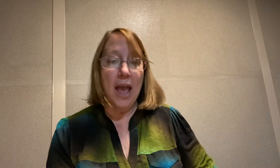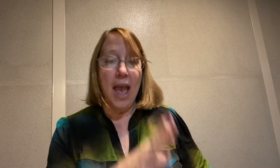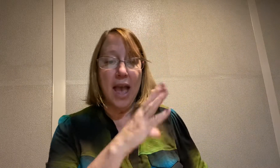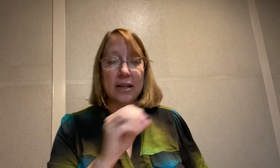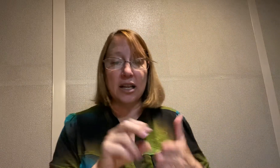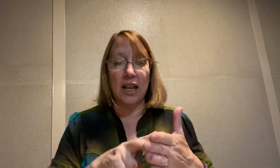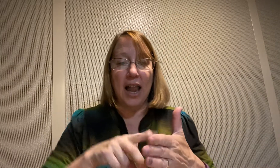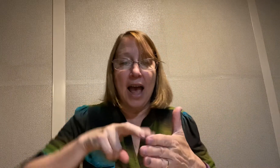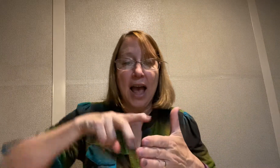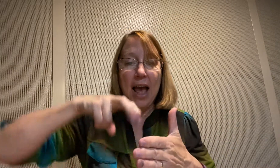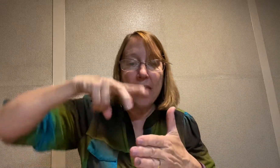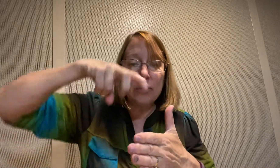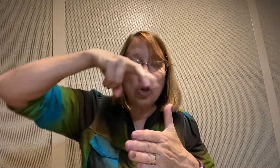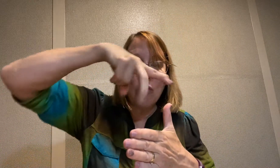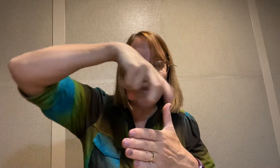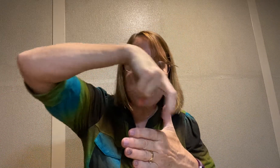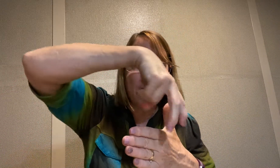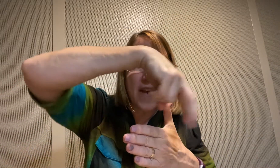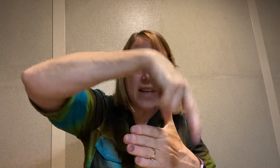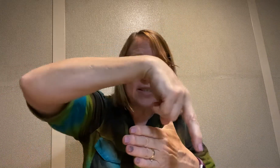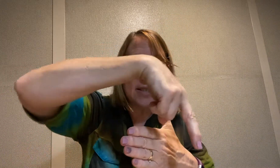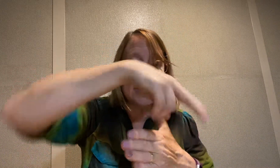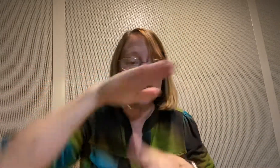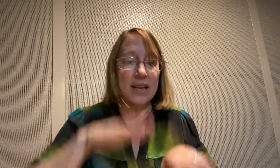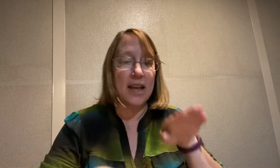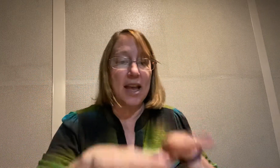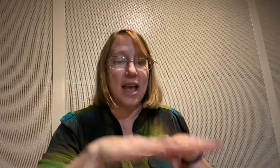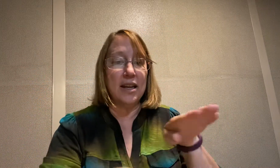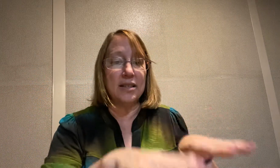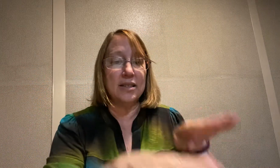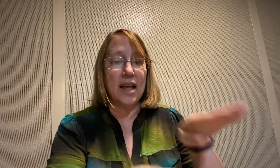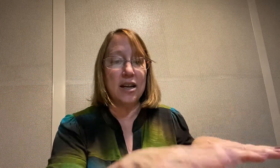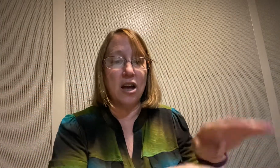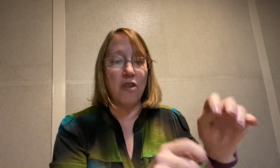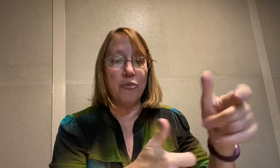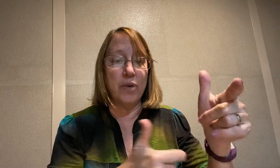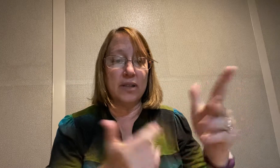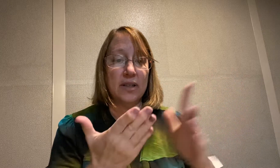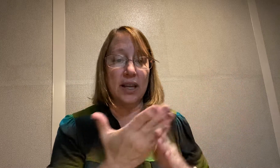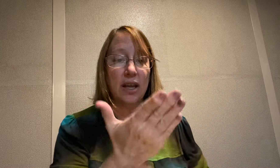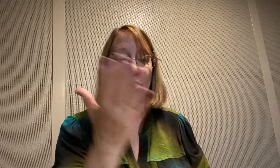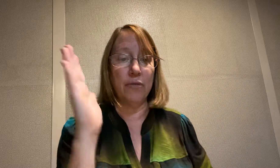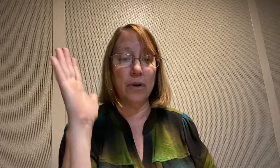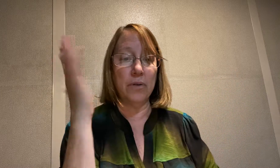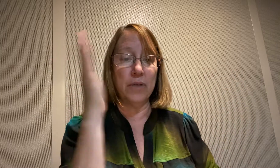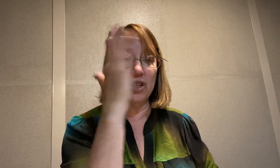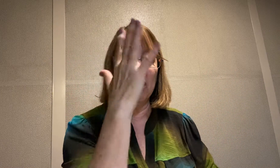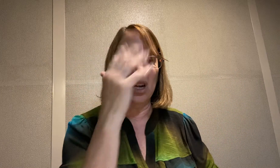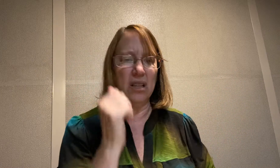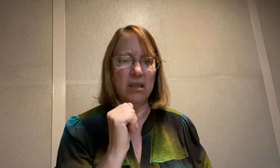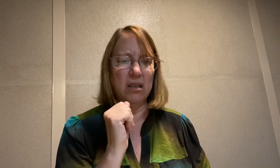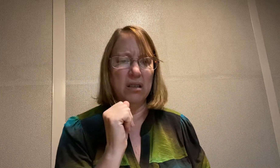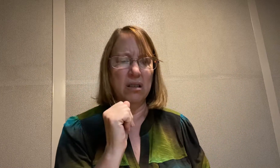and climbed over the fence, and he set it off briskly through the trees.